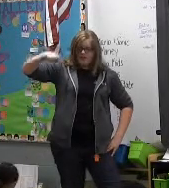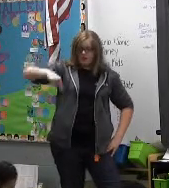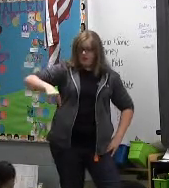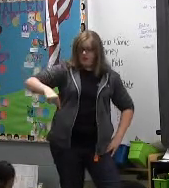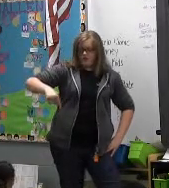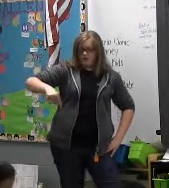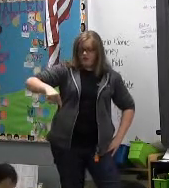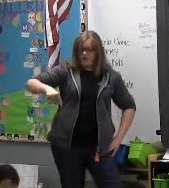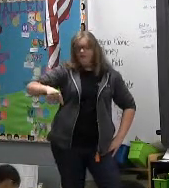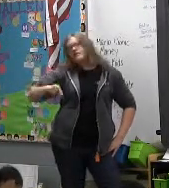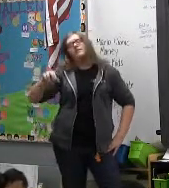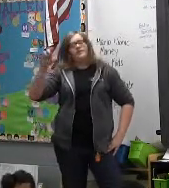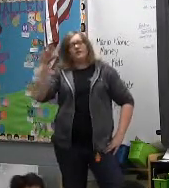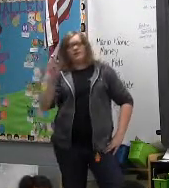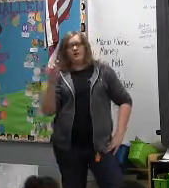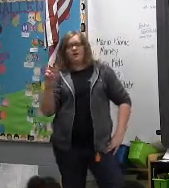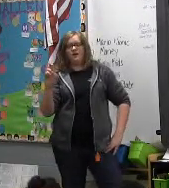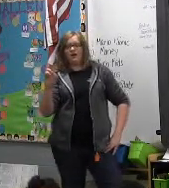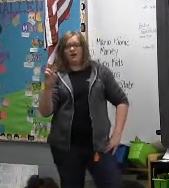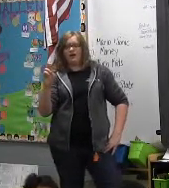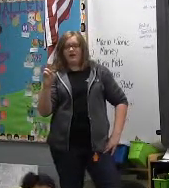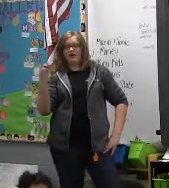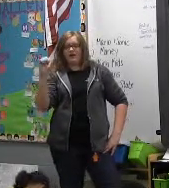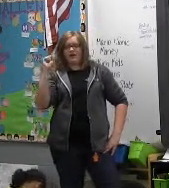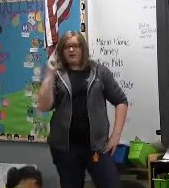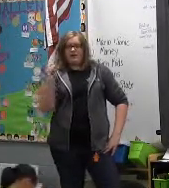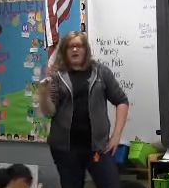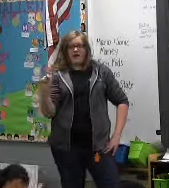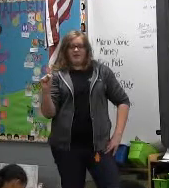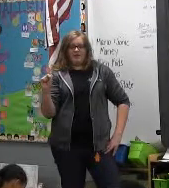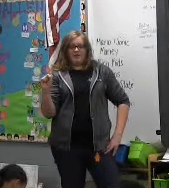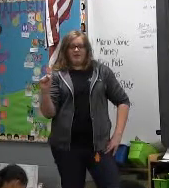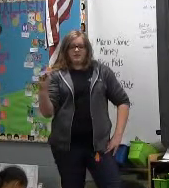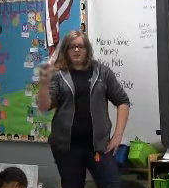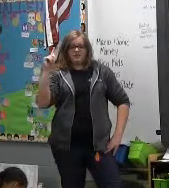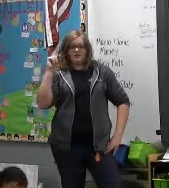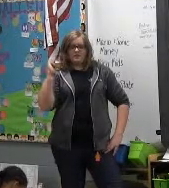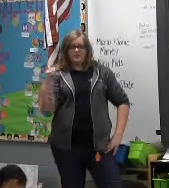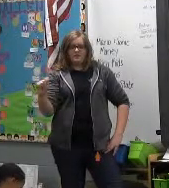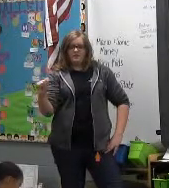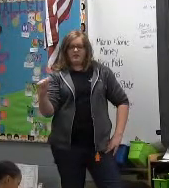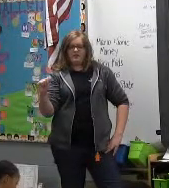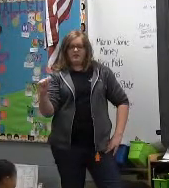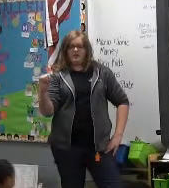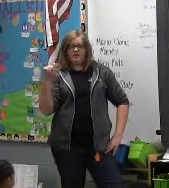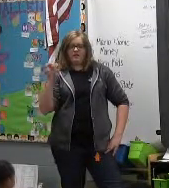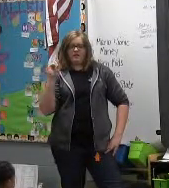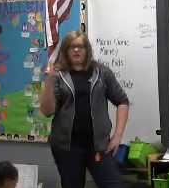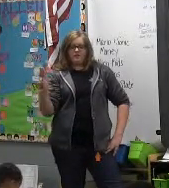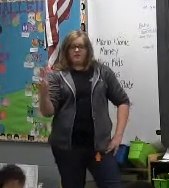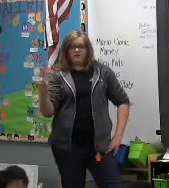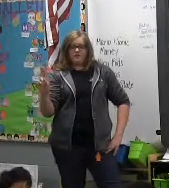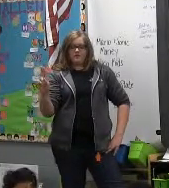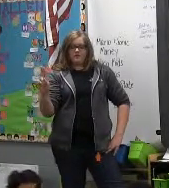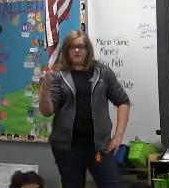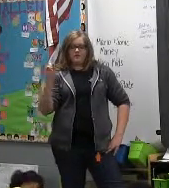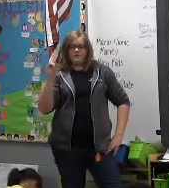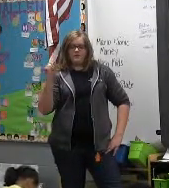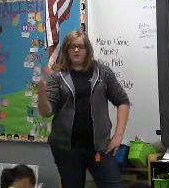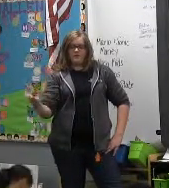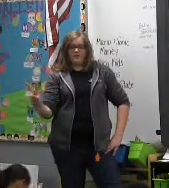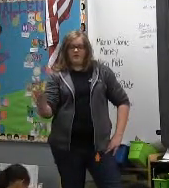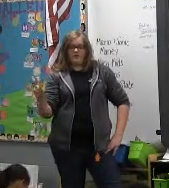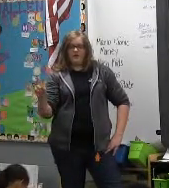P, Q, R, S, T,